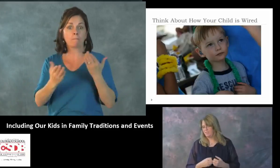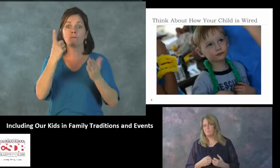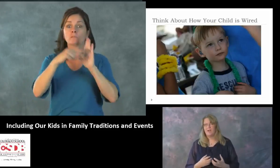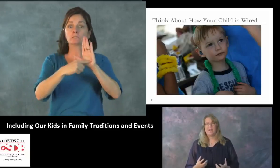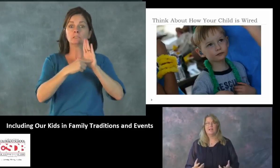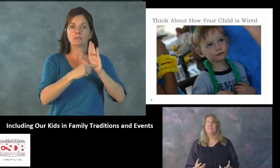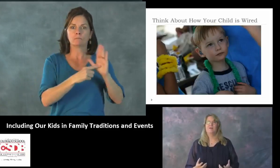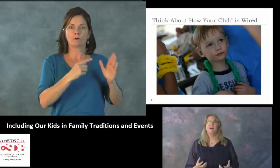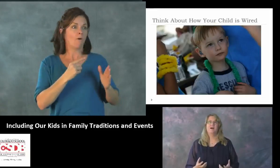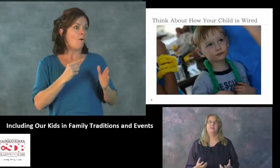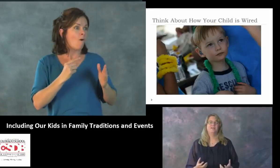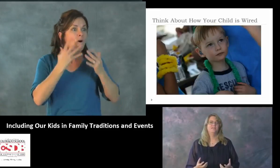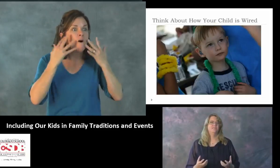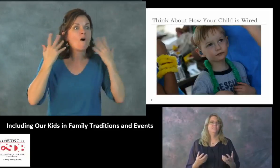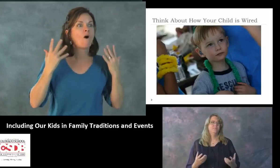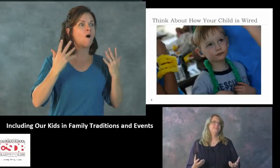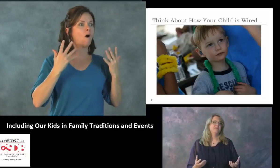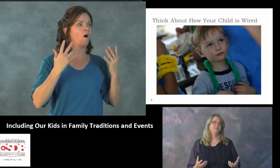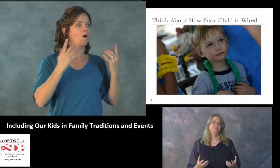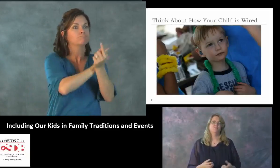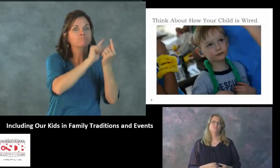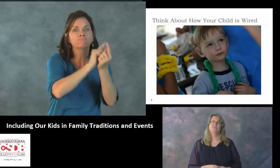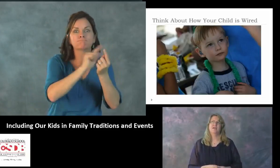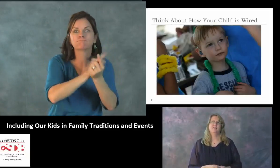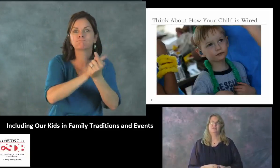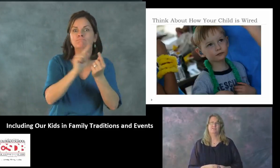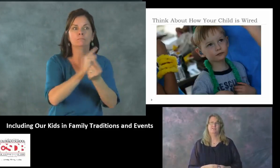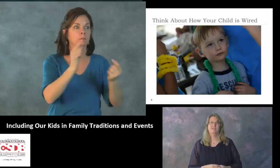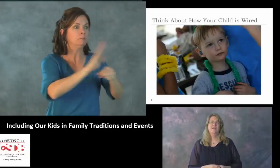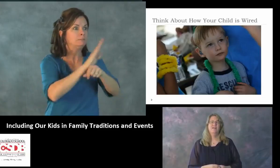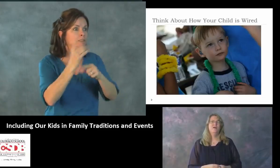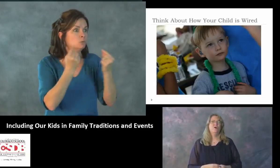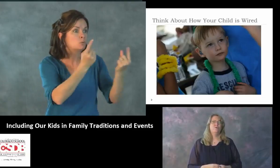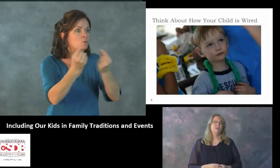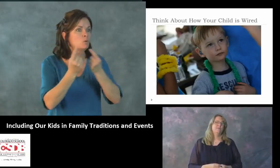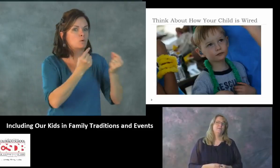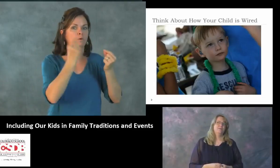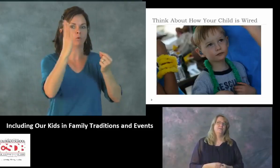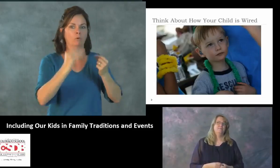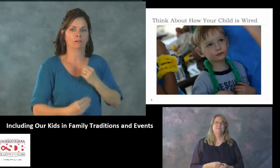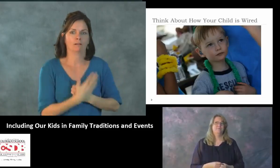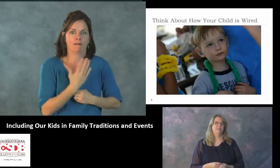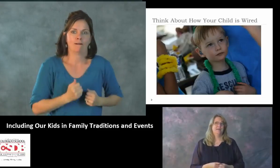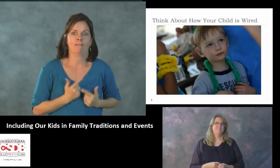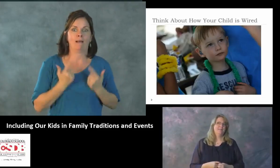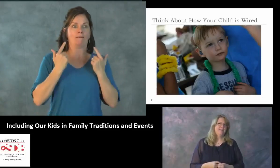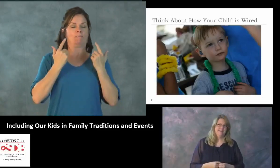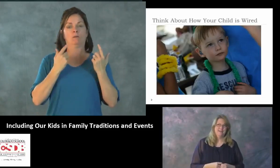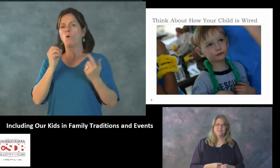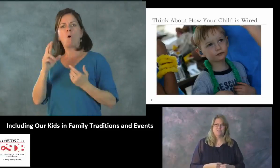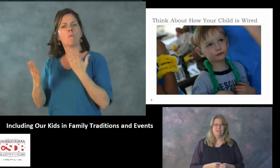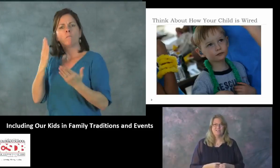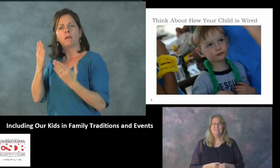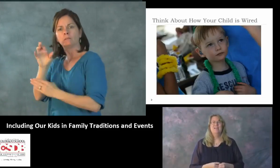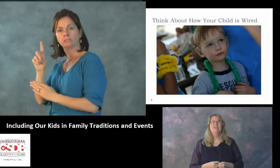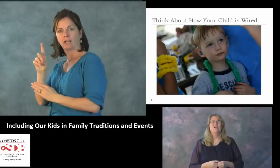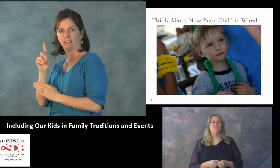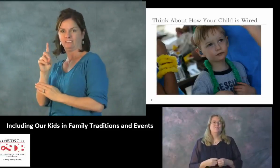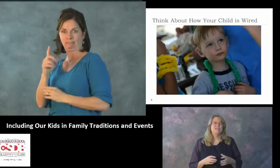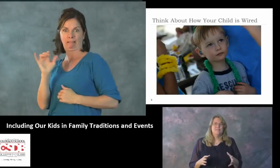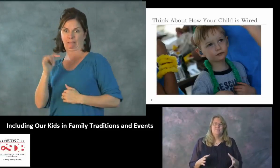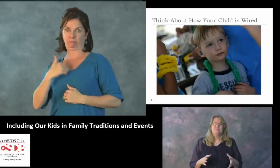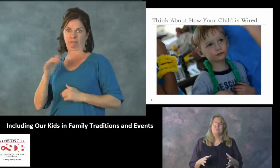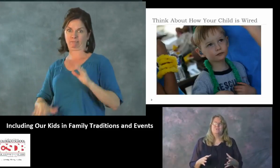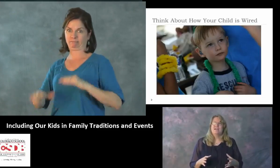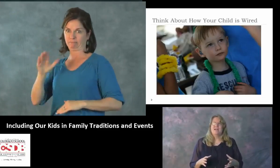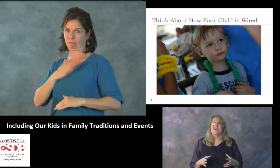just thrive on a busy social calendar. Or maybe they're a little bit more like me as a child, who's